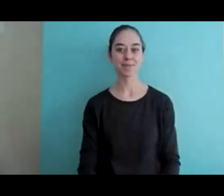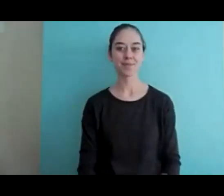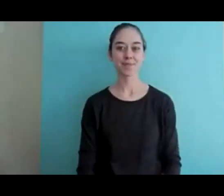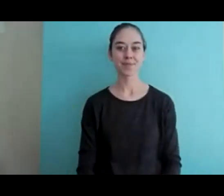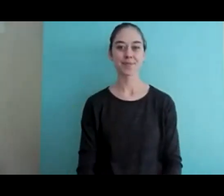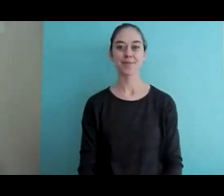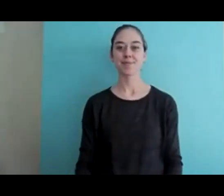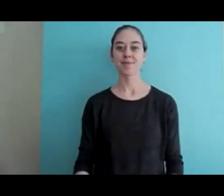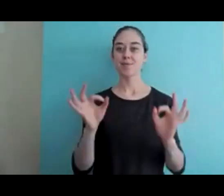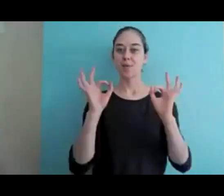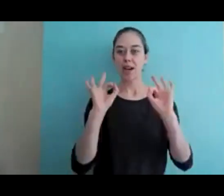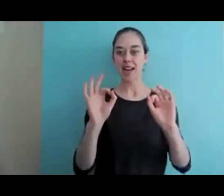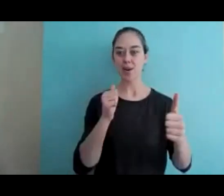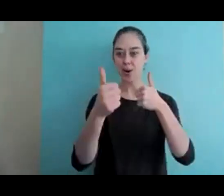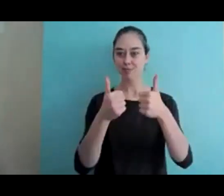Excellent work.